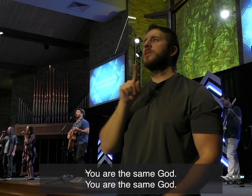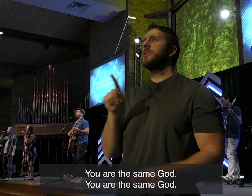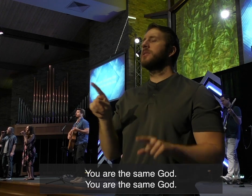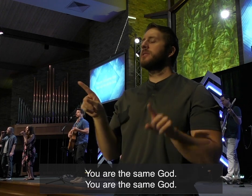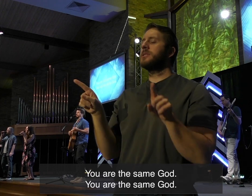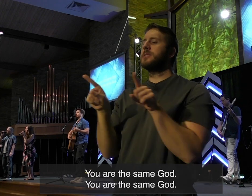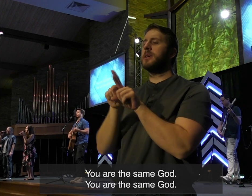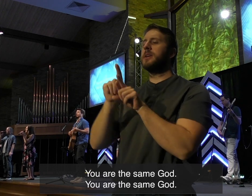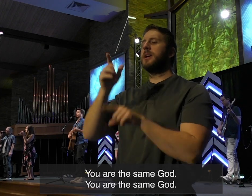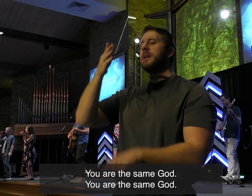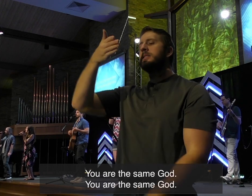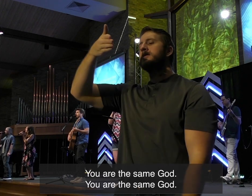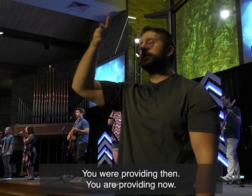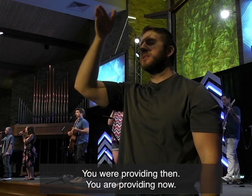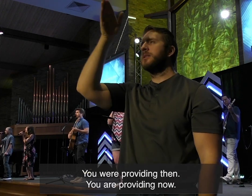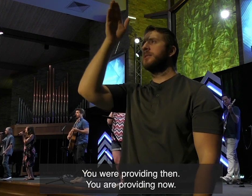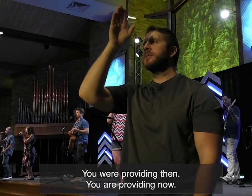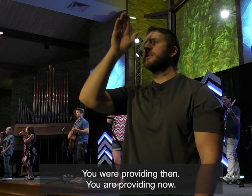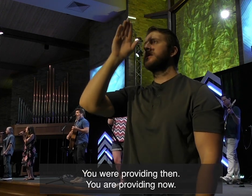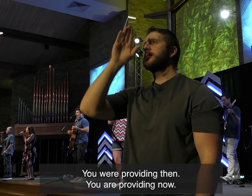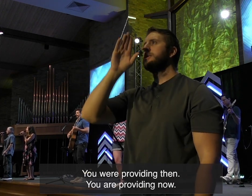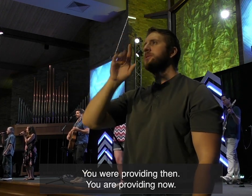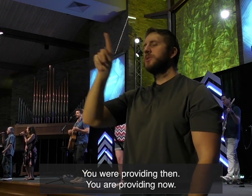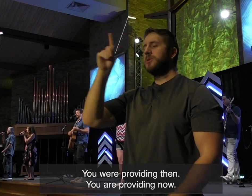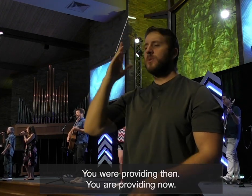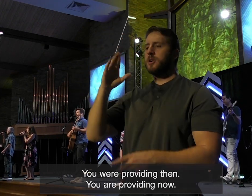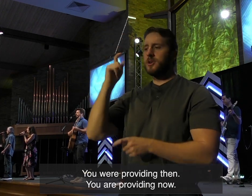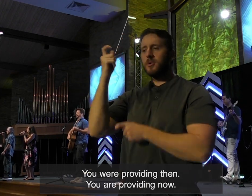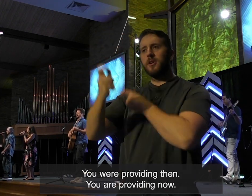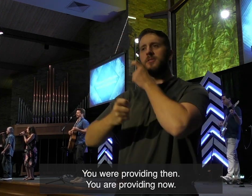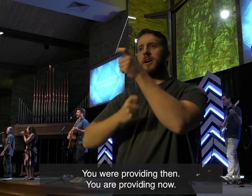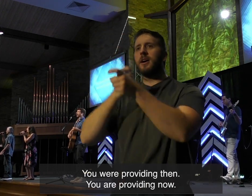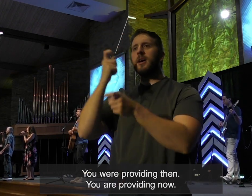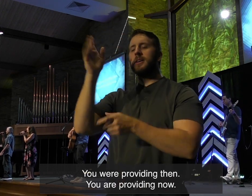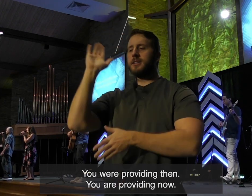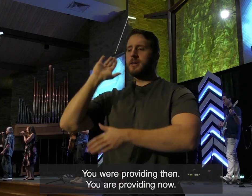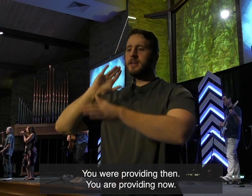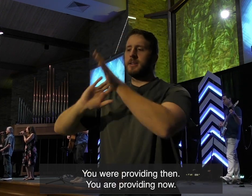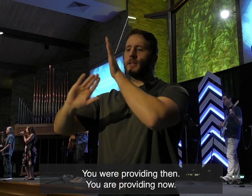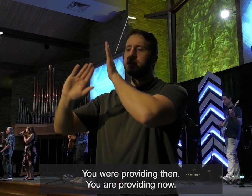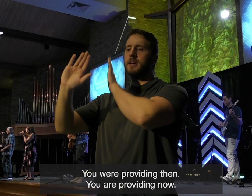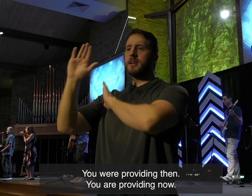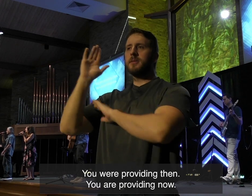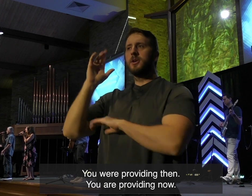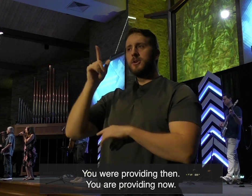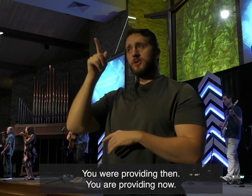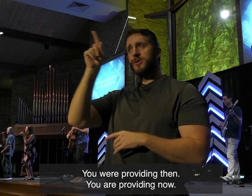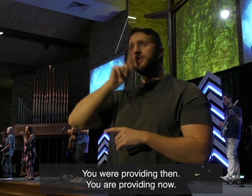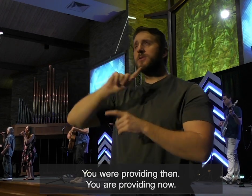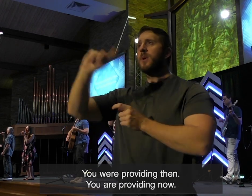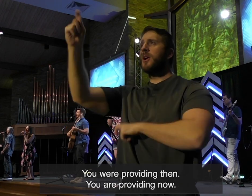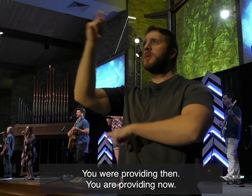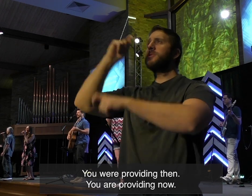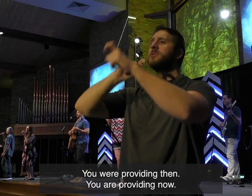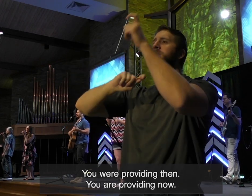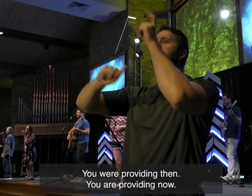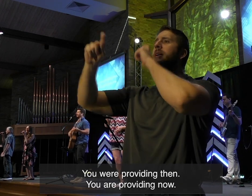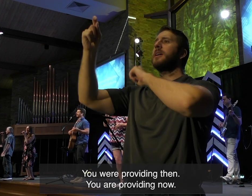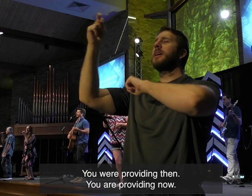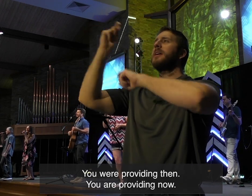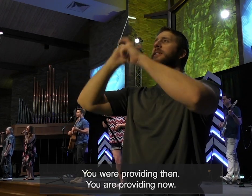you are the same God. You were providing then, you